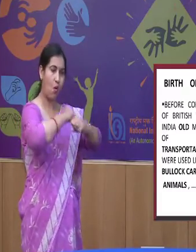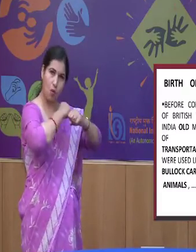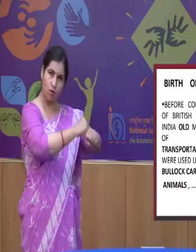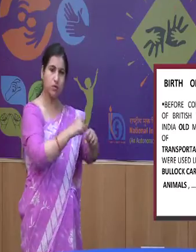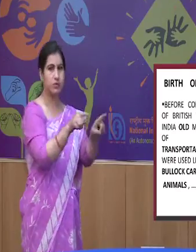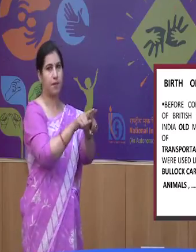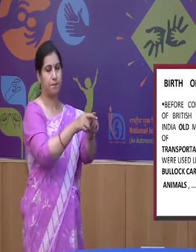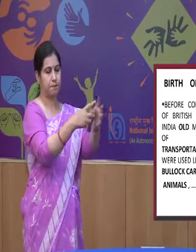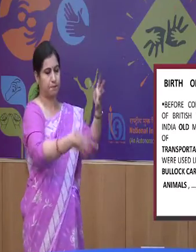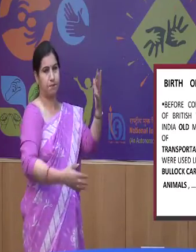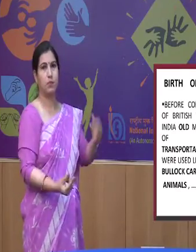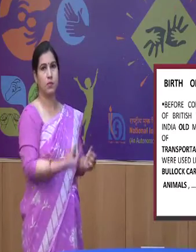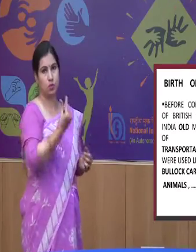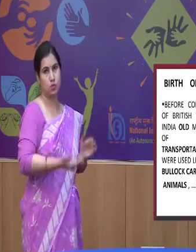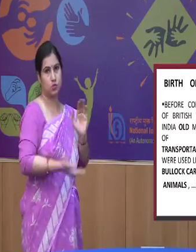horses, etc.